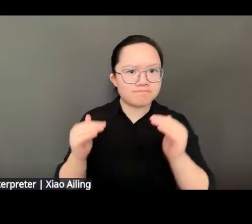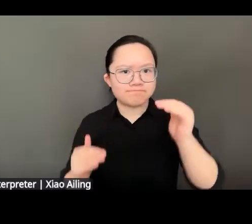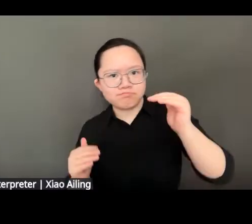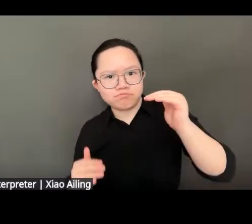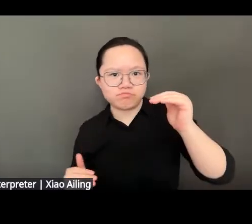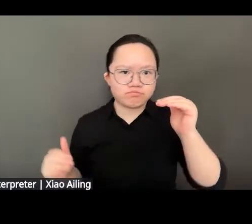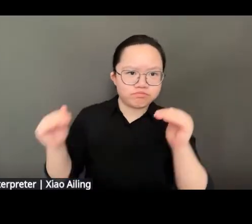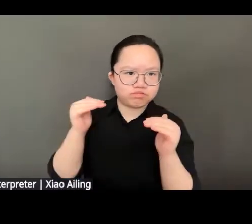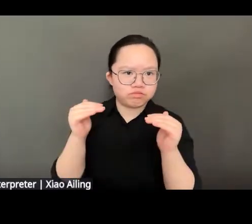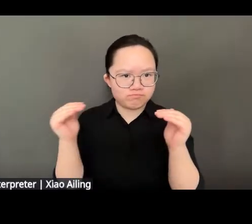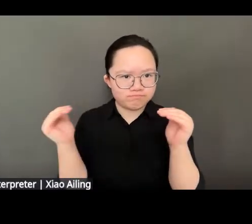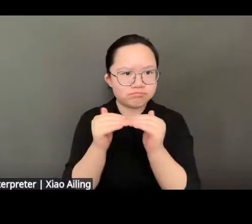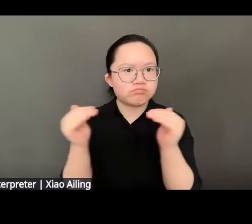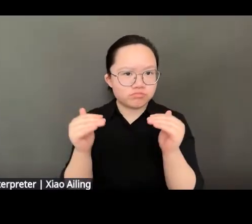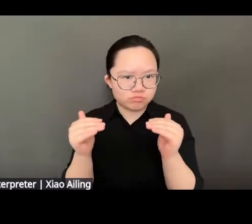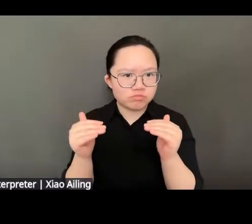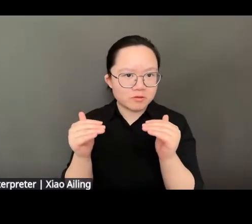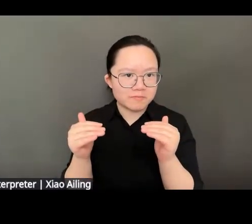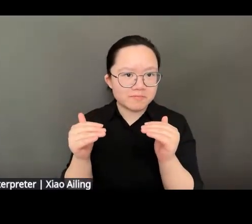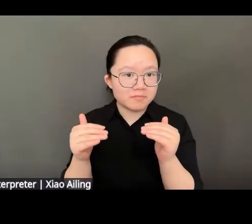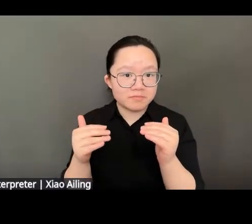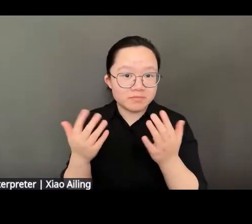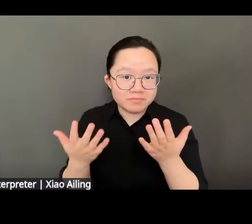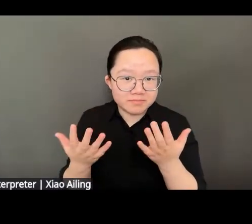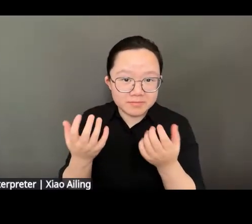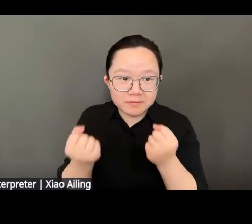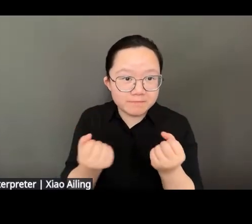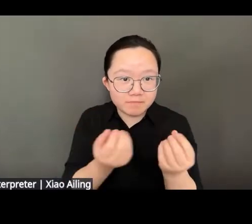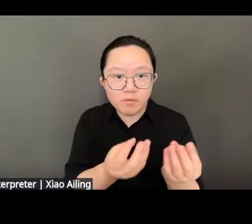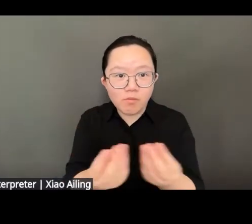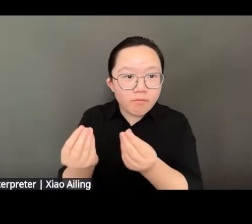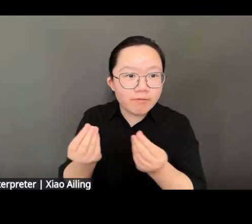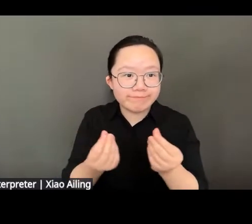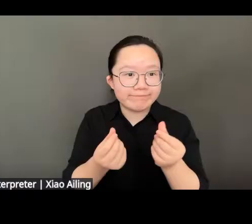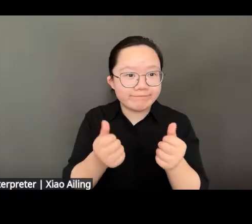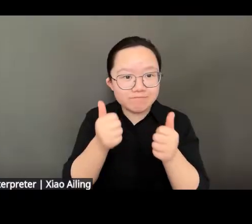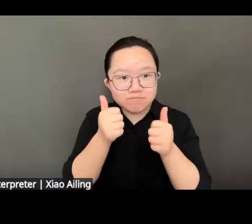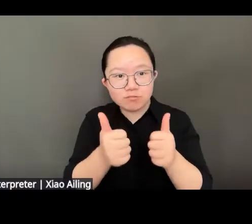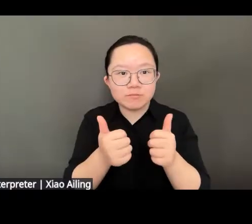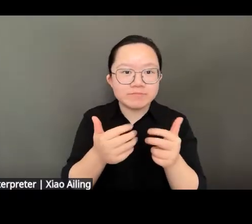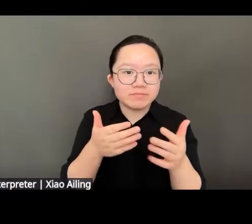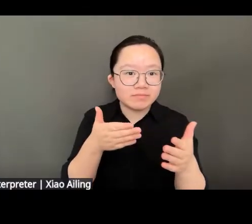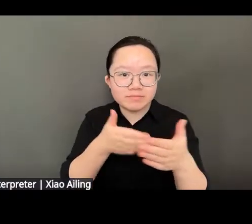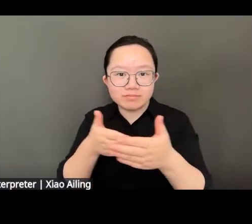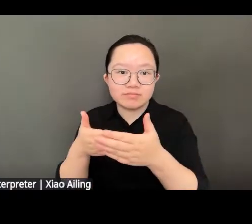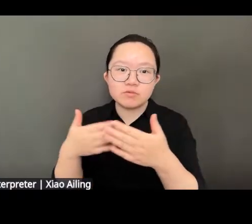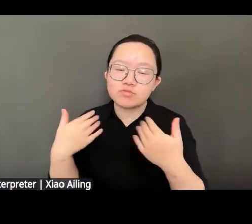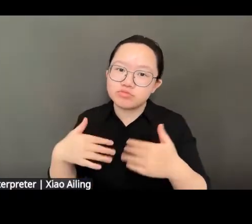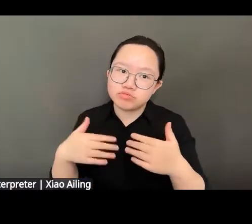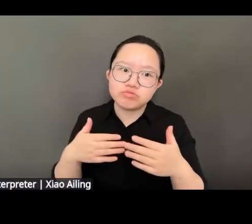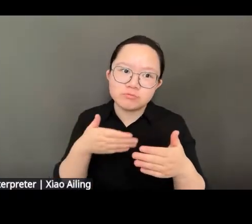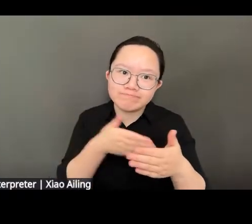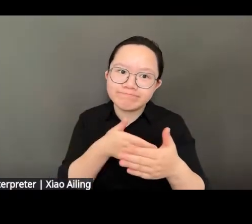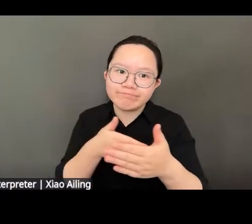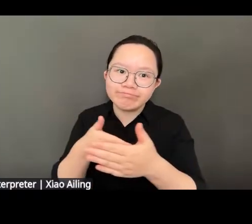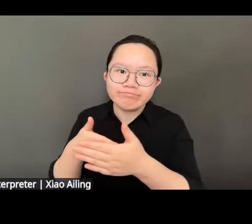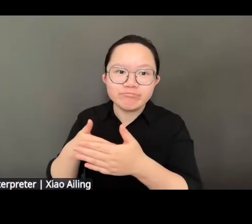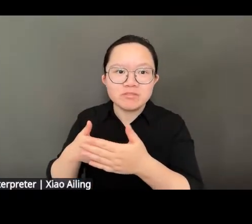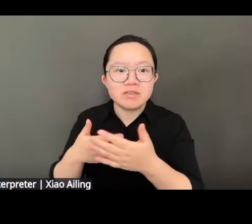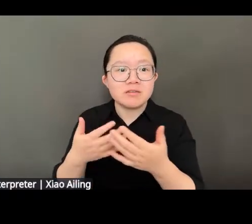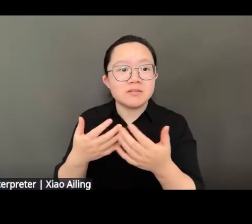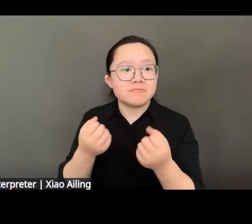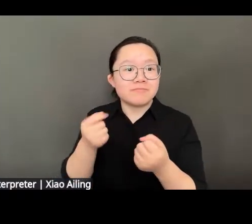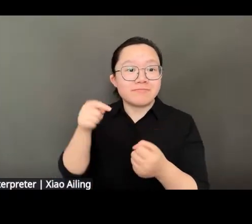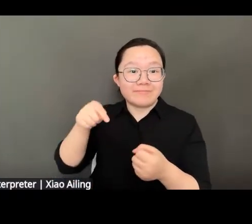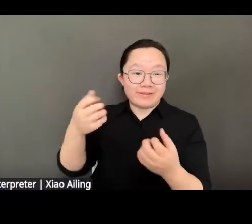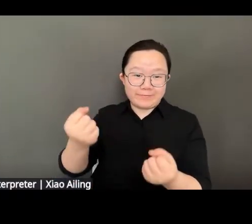removed. Again, there is a great paper in the bulletin about this for you to read. But Claire, would you like to add something?